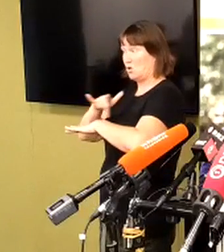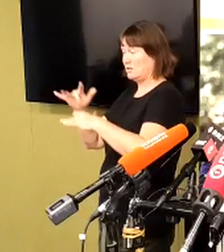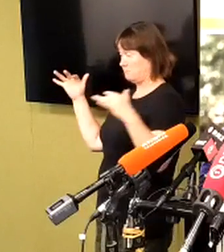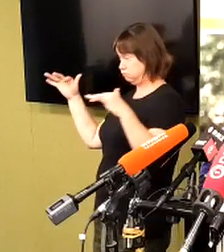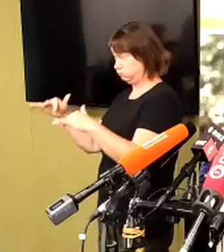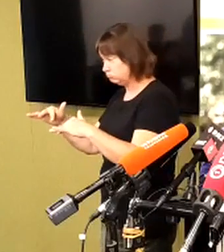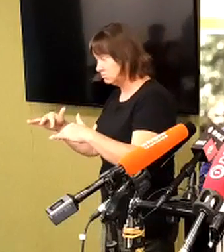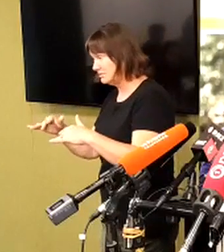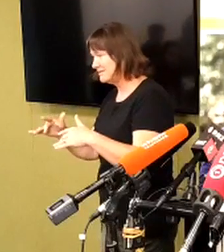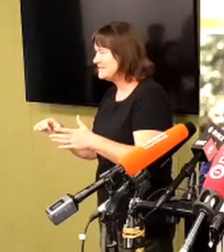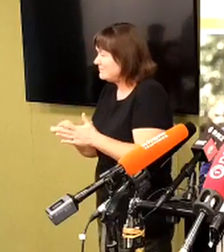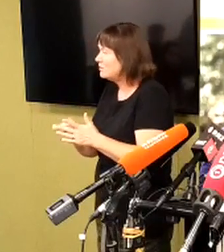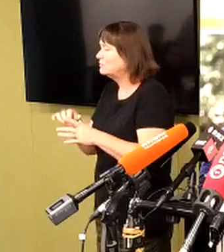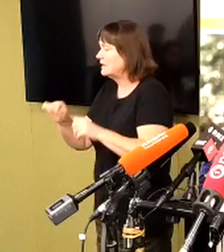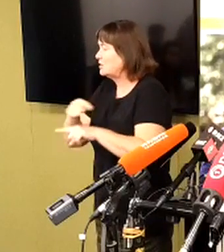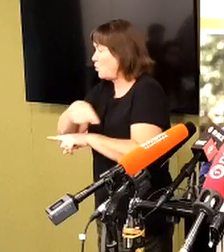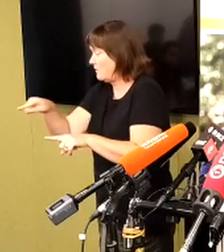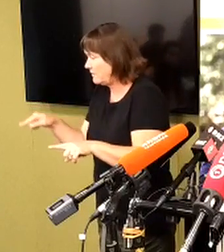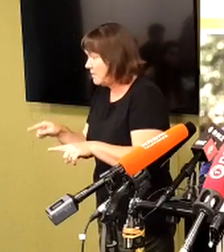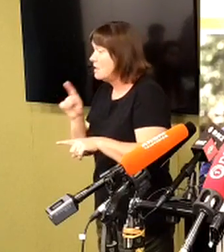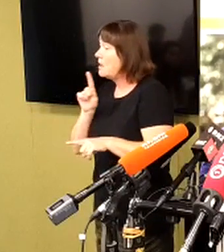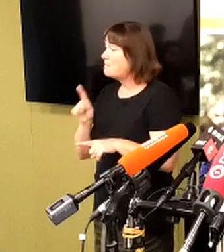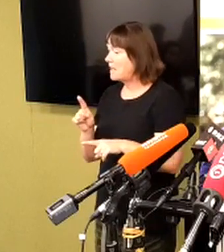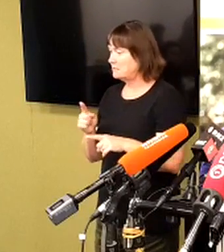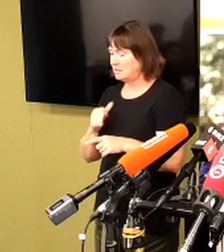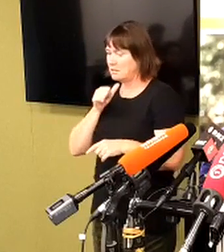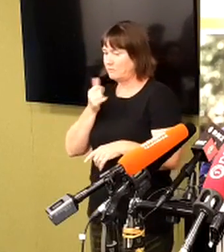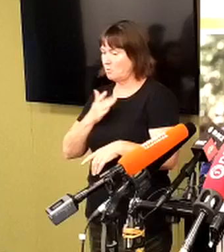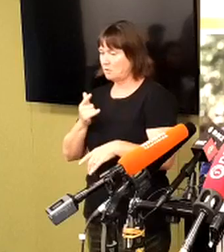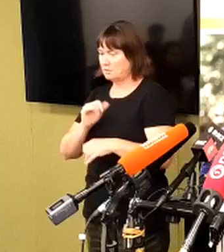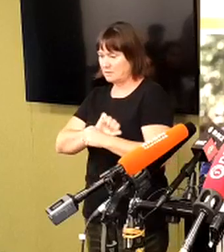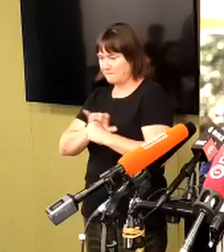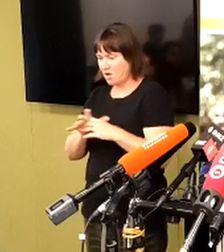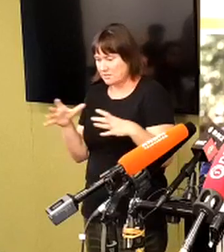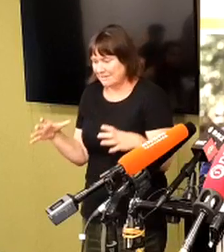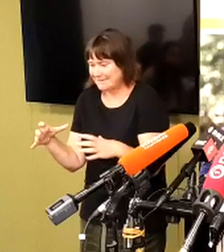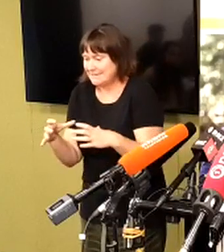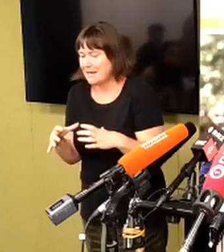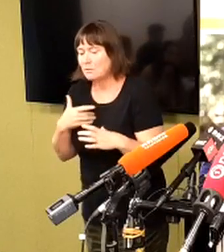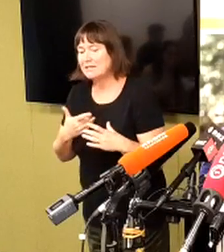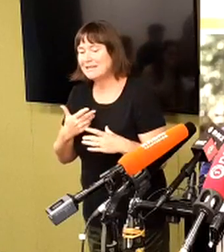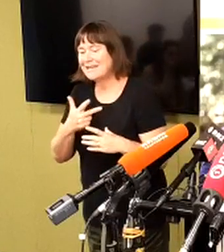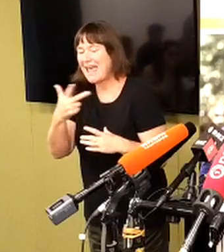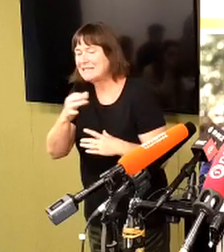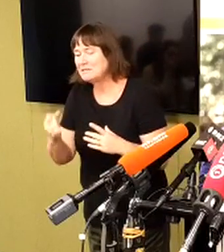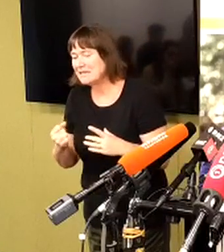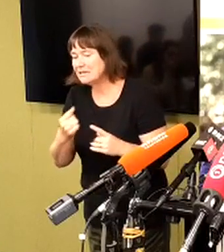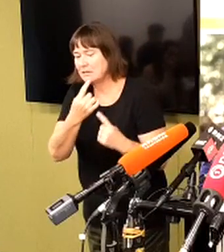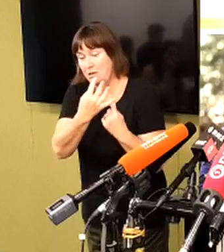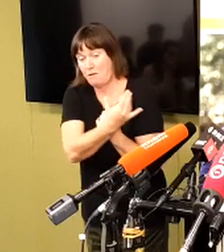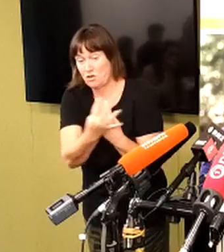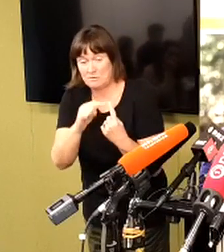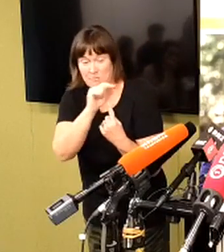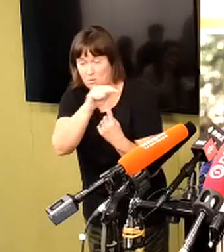to be successful in containment, you need to get at least 80% of those casual contacts, and we have been able to do